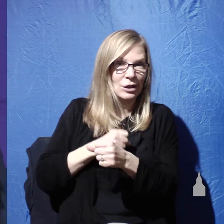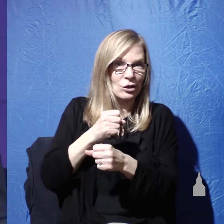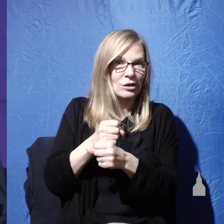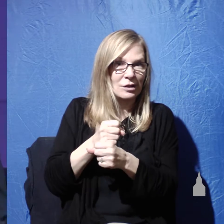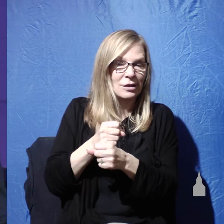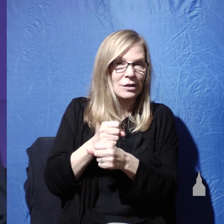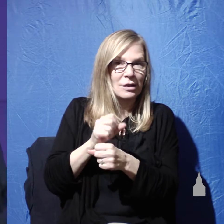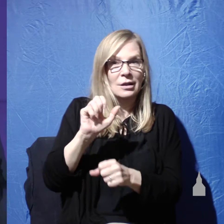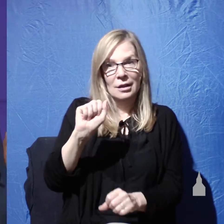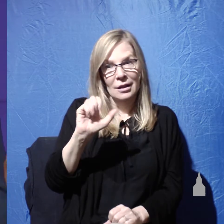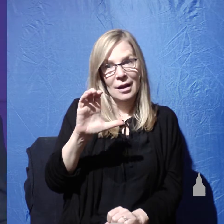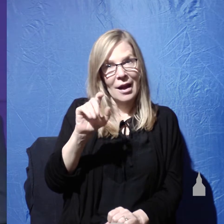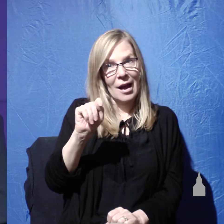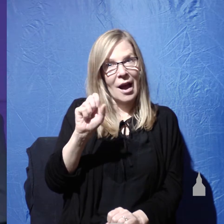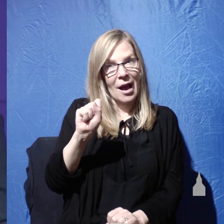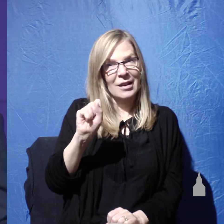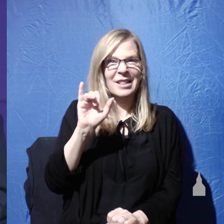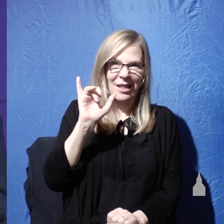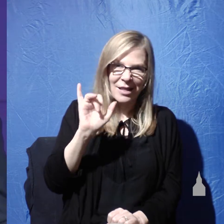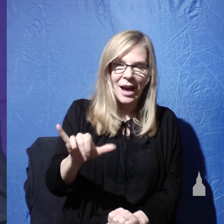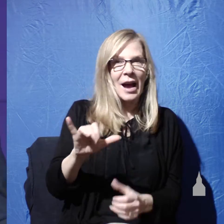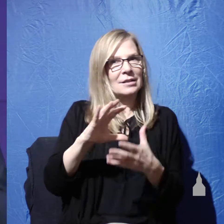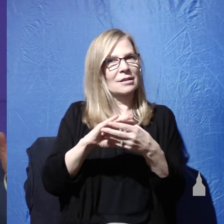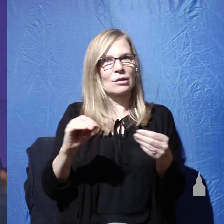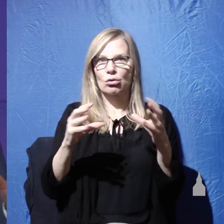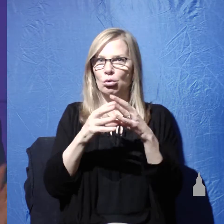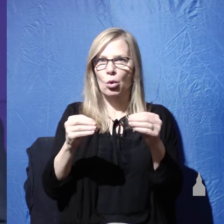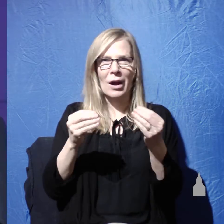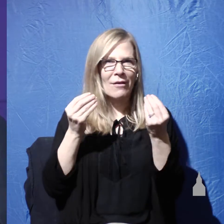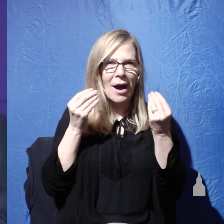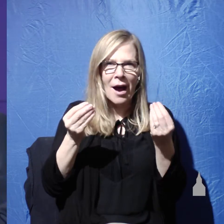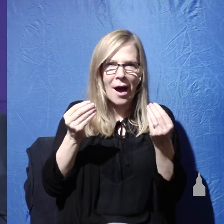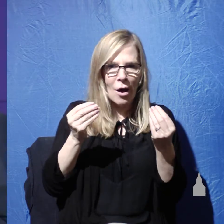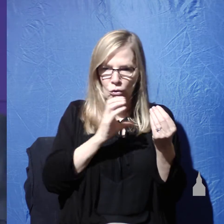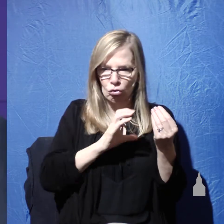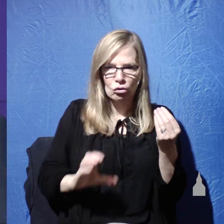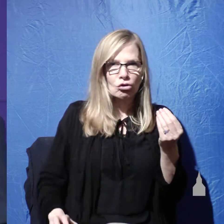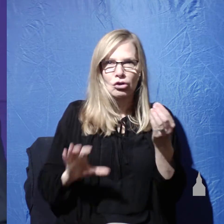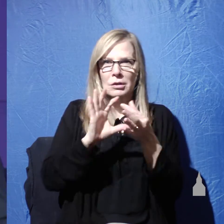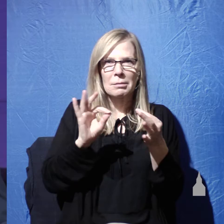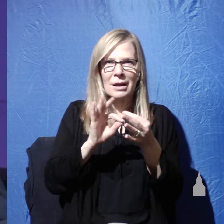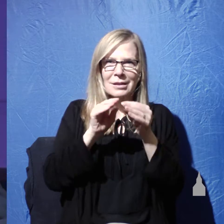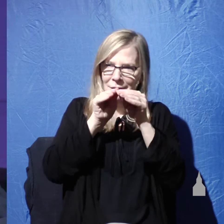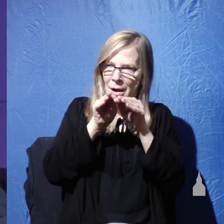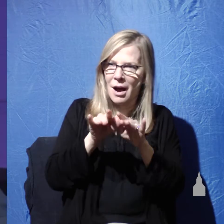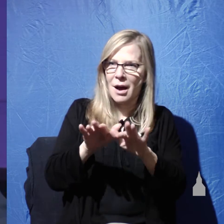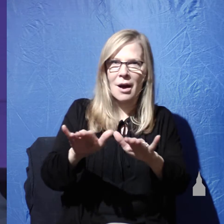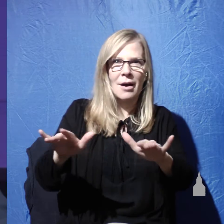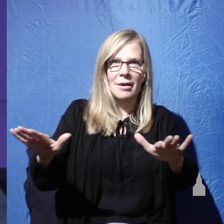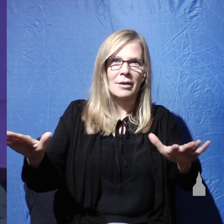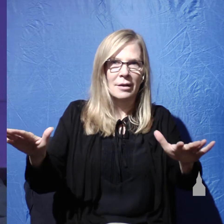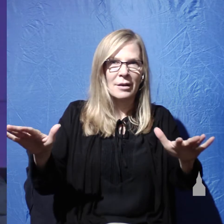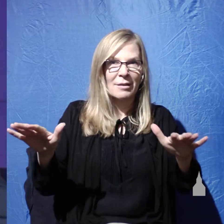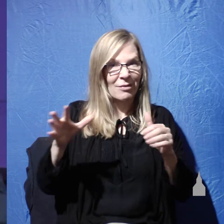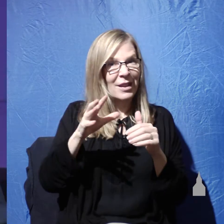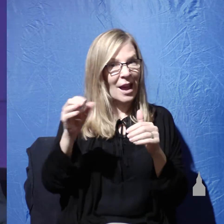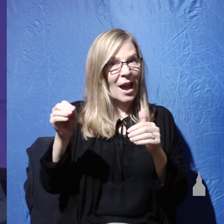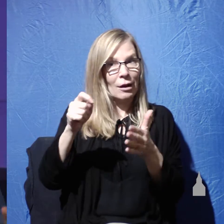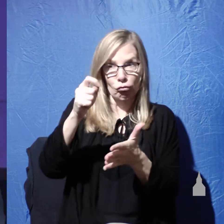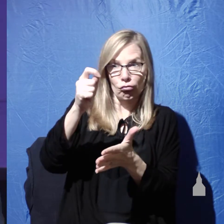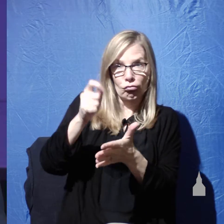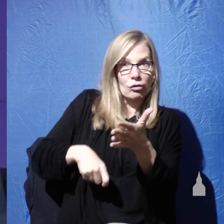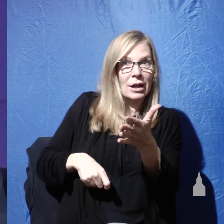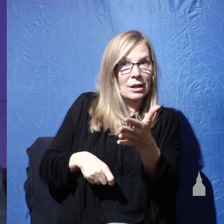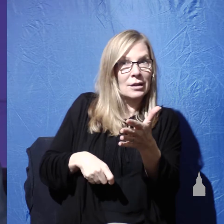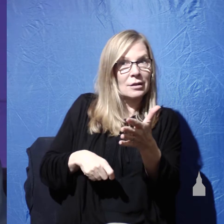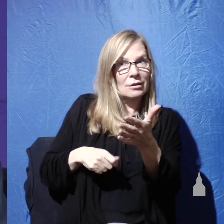is essentially the story of the spread of Christianity in the first century. And it was specifically written to